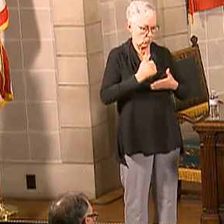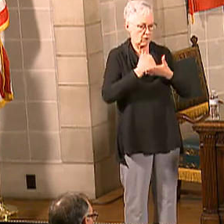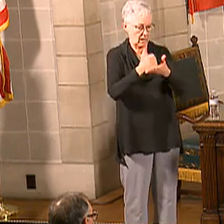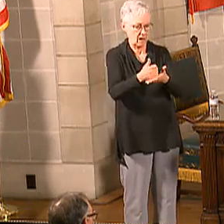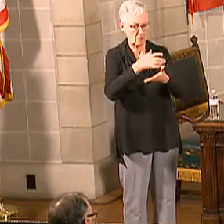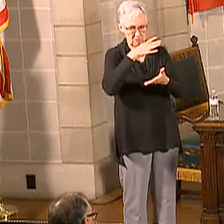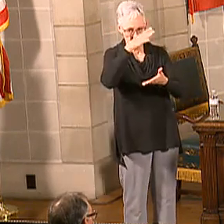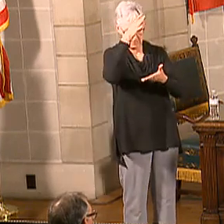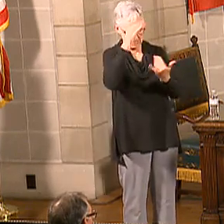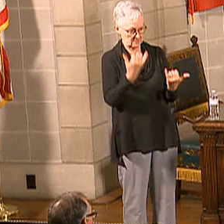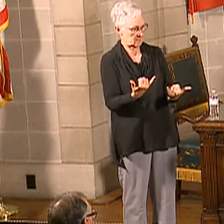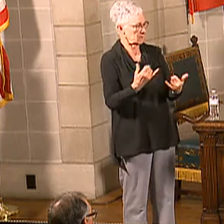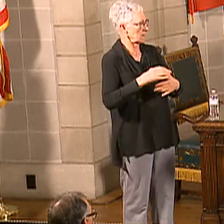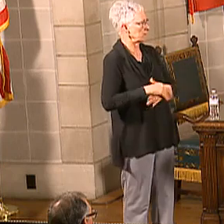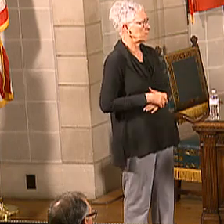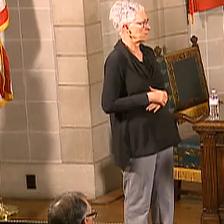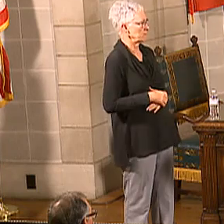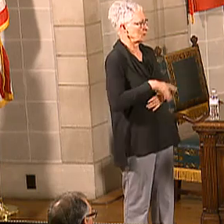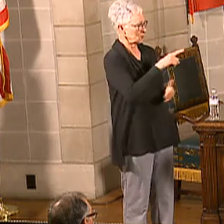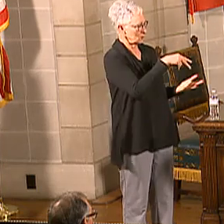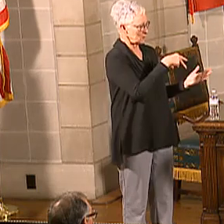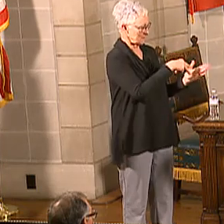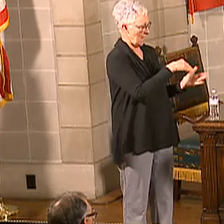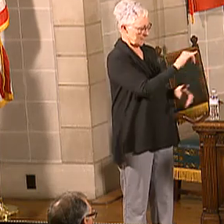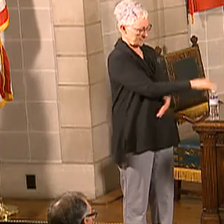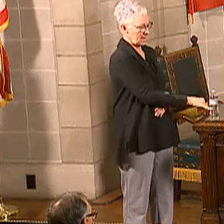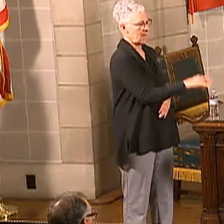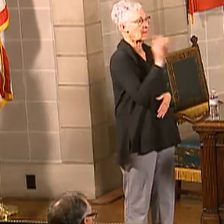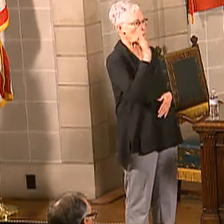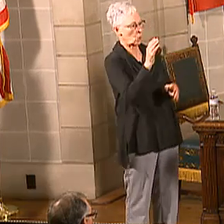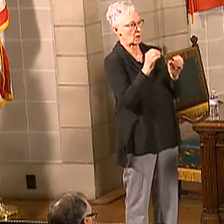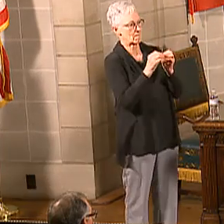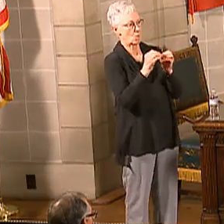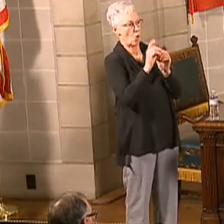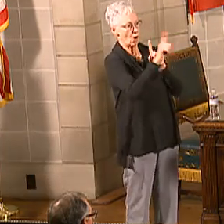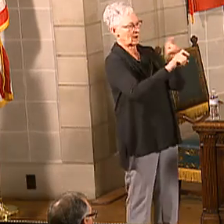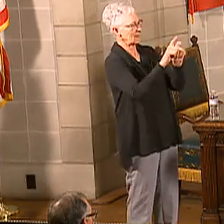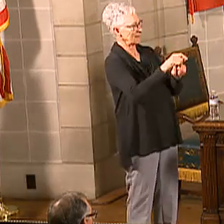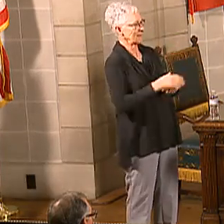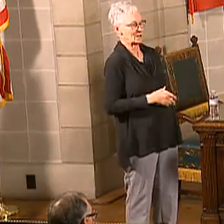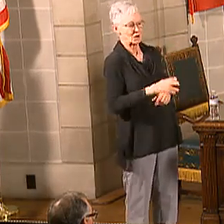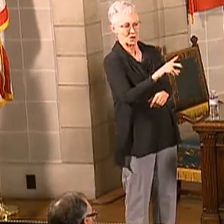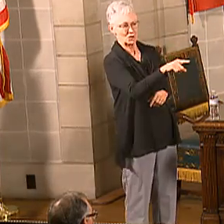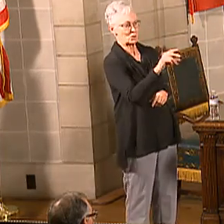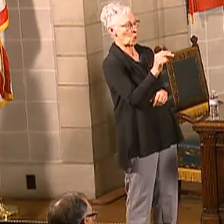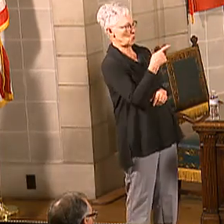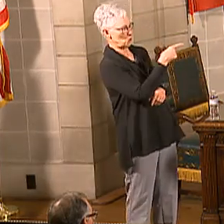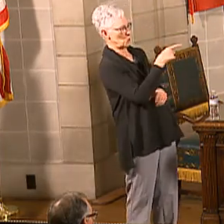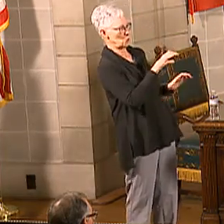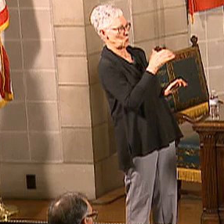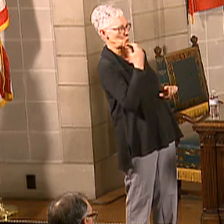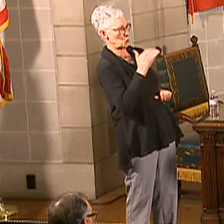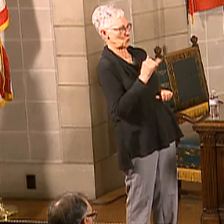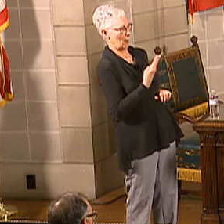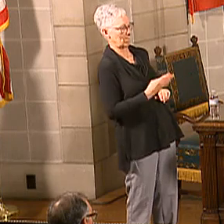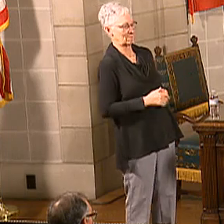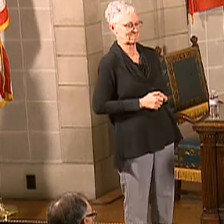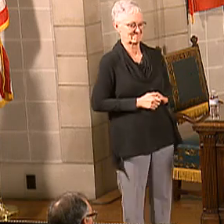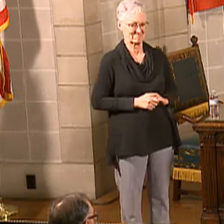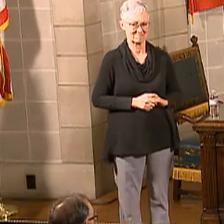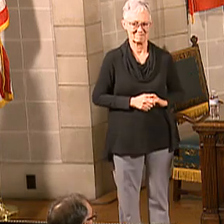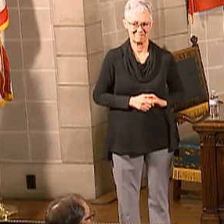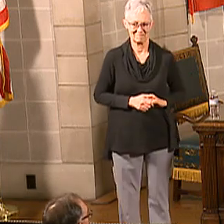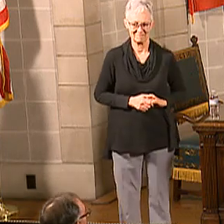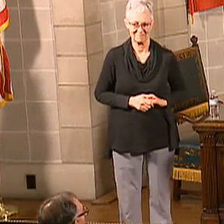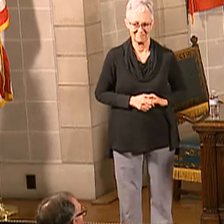You know, if you keep standing up there, they're going to keep asking you I questions. know, I'm leaving. And just on that question about you can't